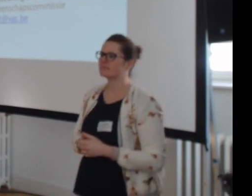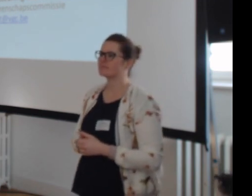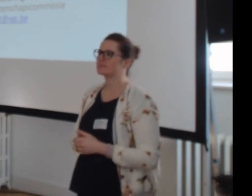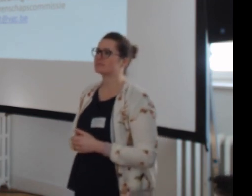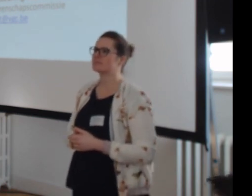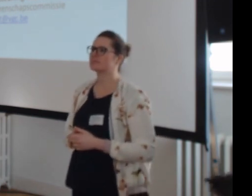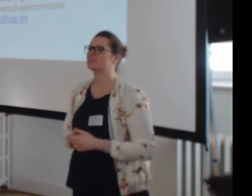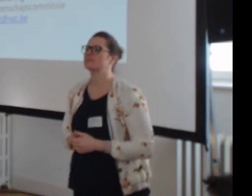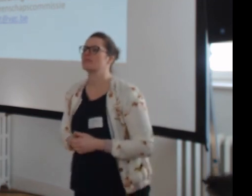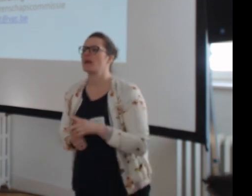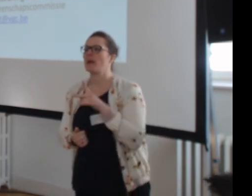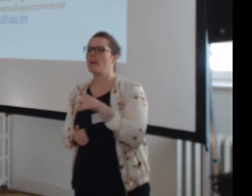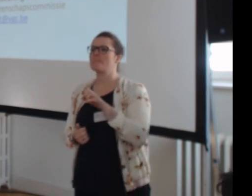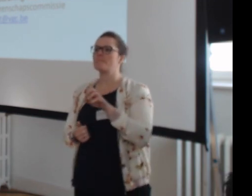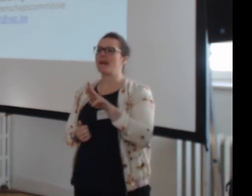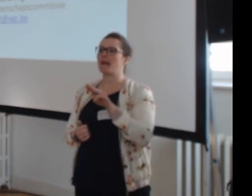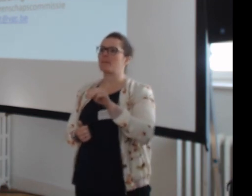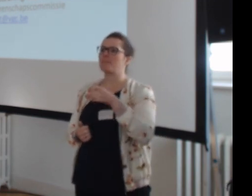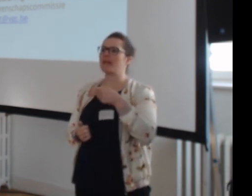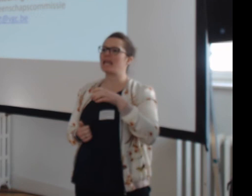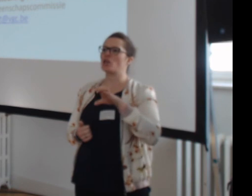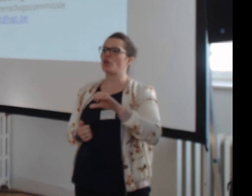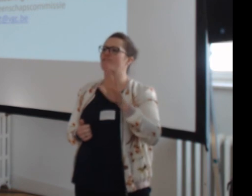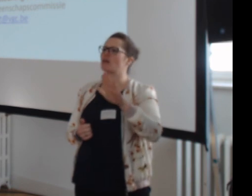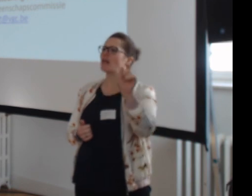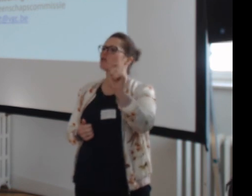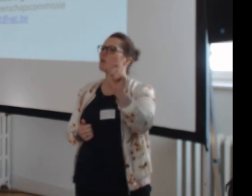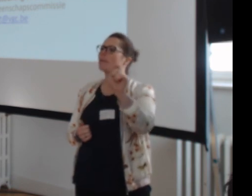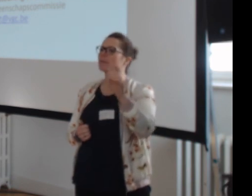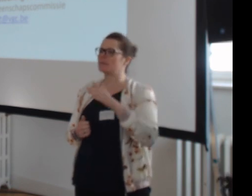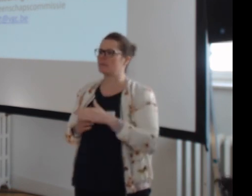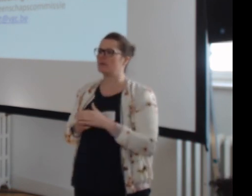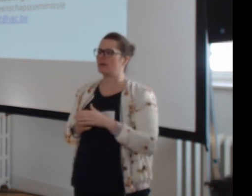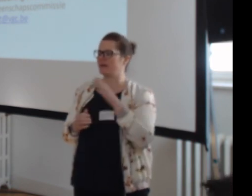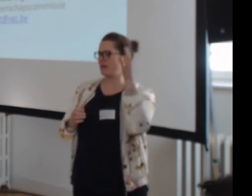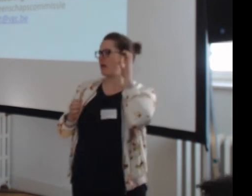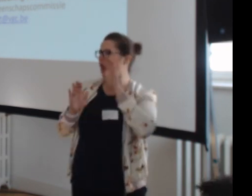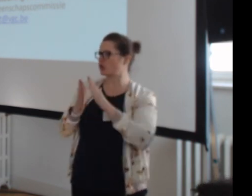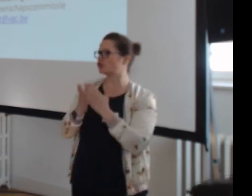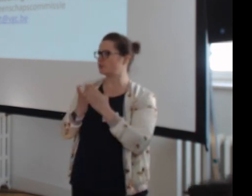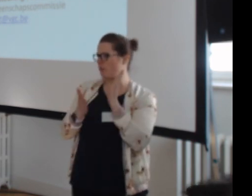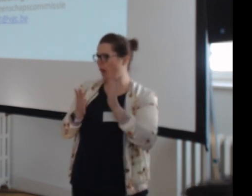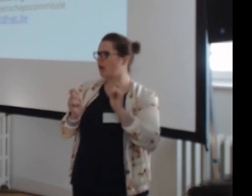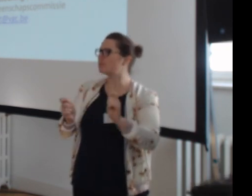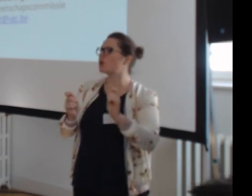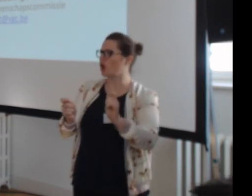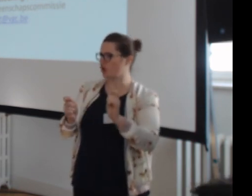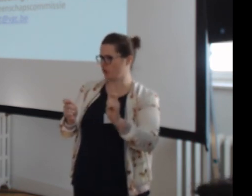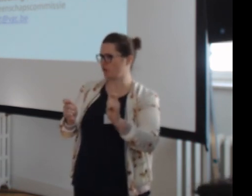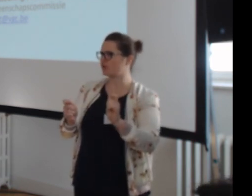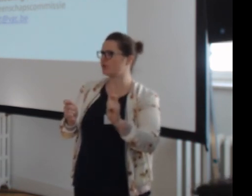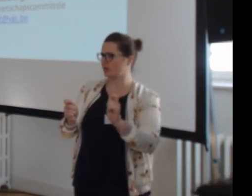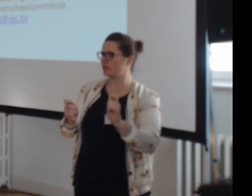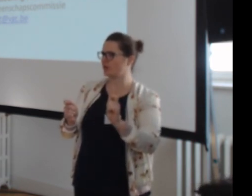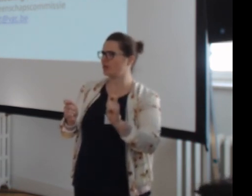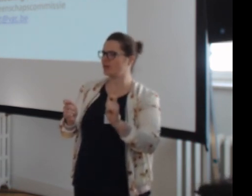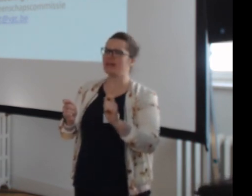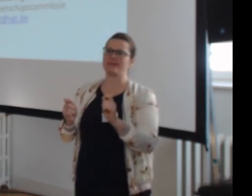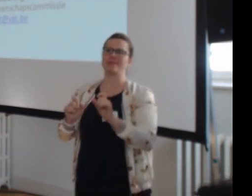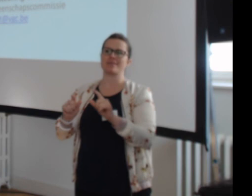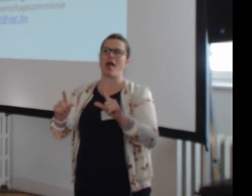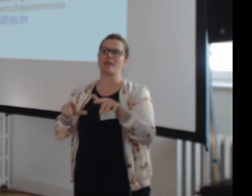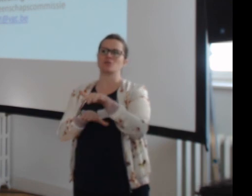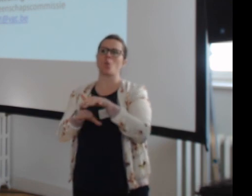I'm from Dementia in Antwerp, and we already use the DAISY books in the language